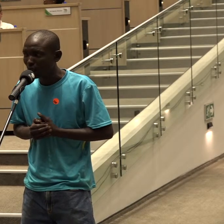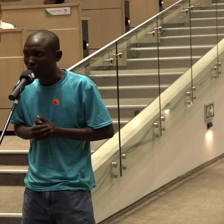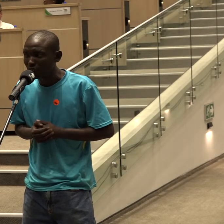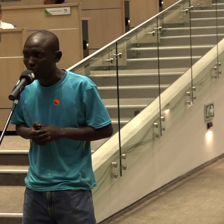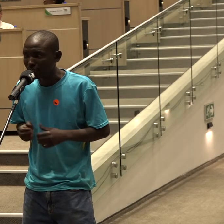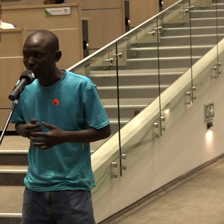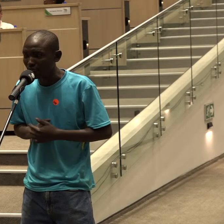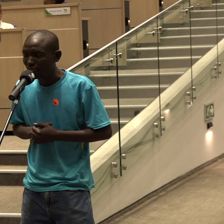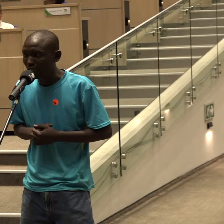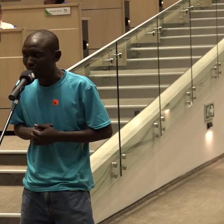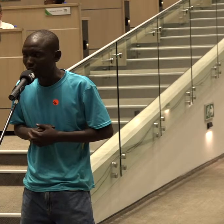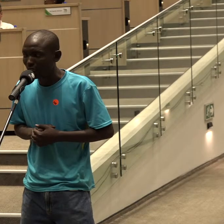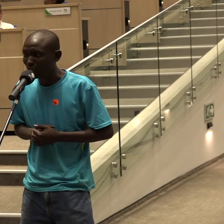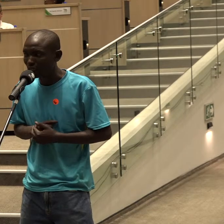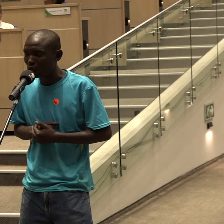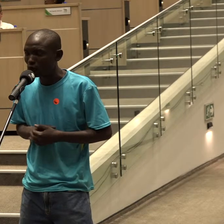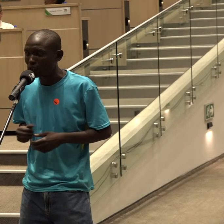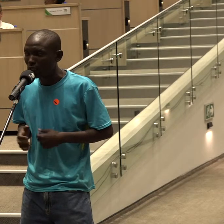concerned